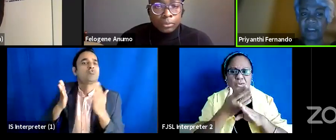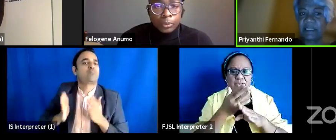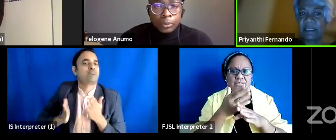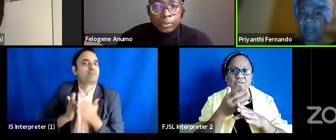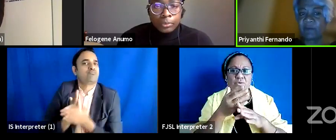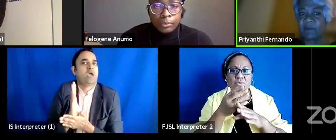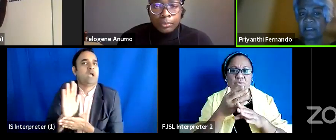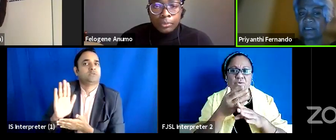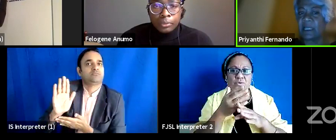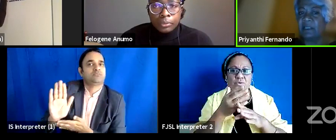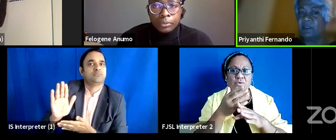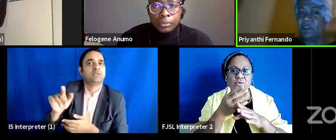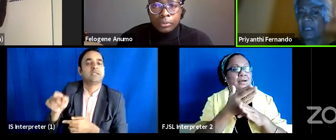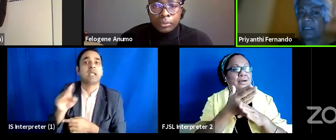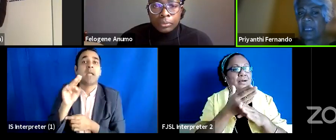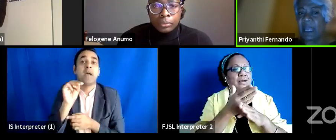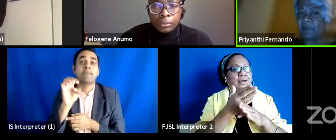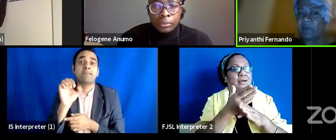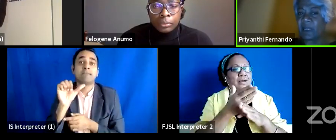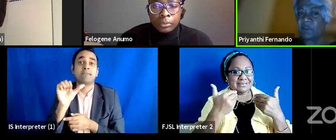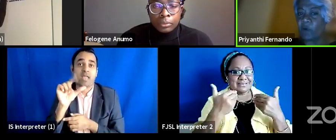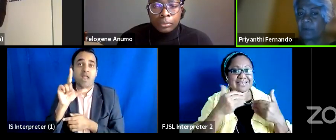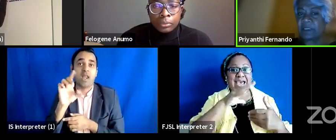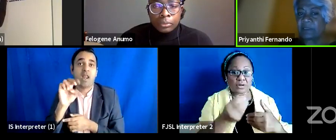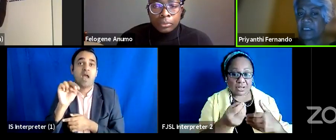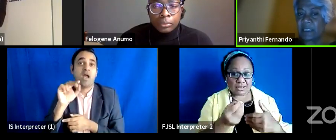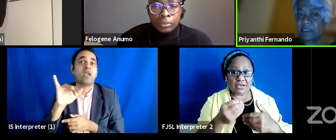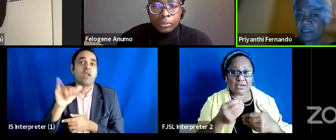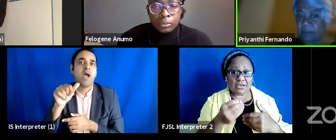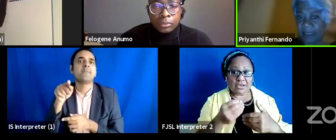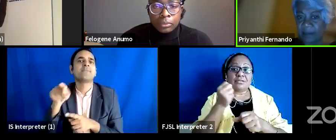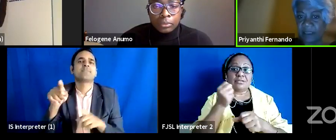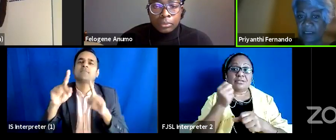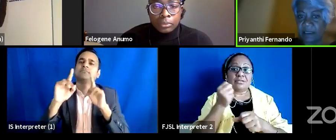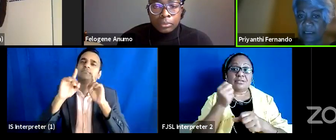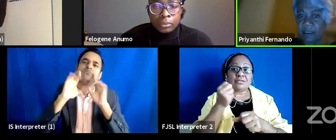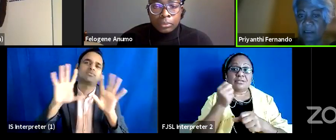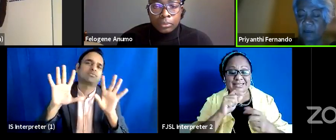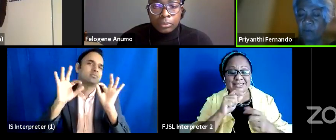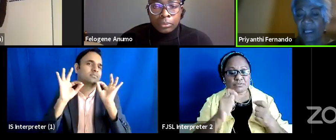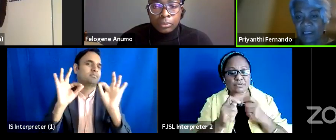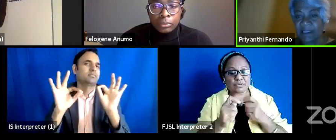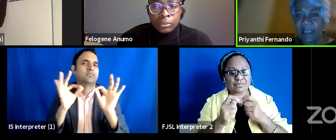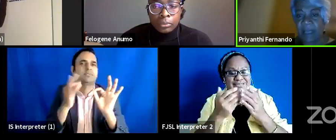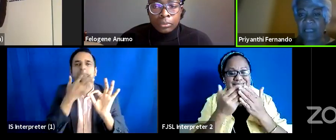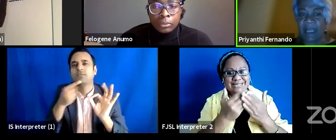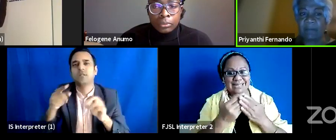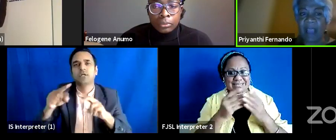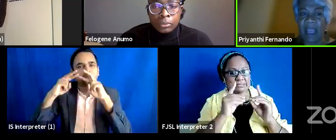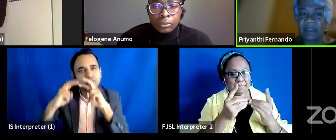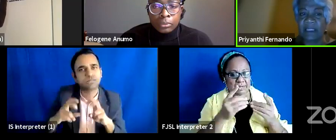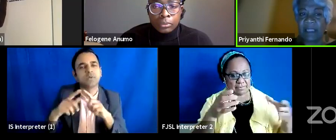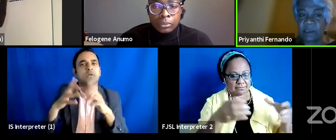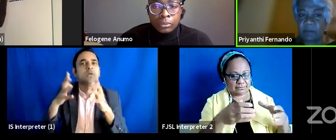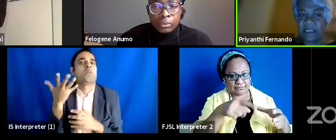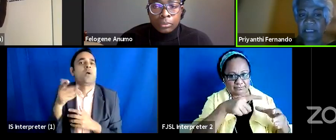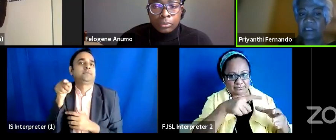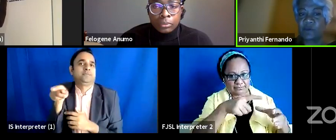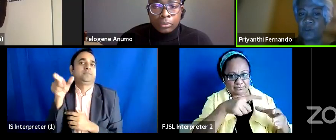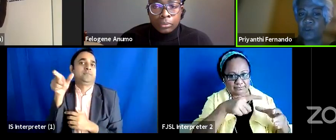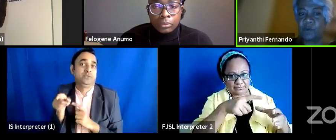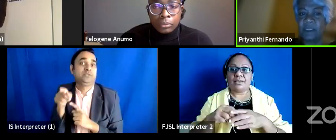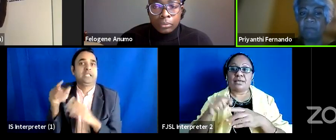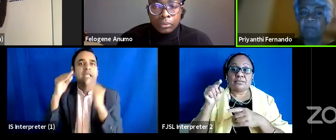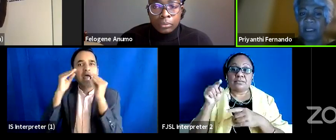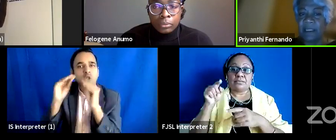Women's University in Africa's Gender and Transformative Studies Department, while at the same time having the